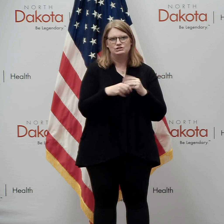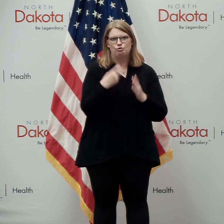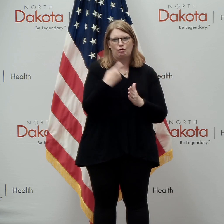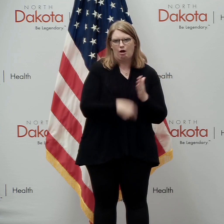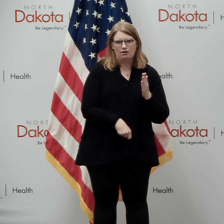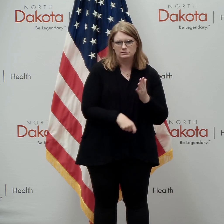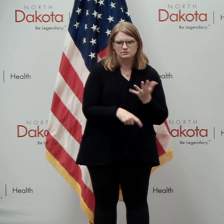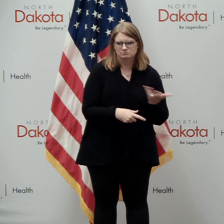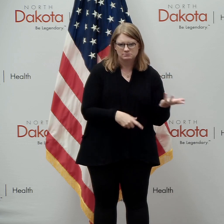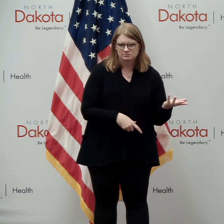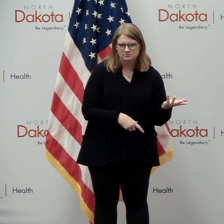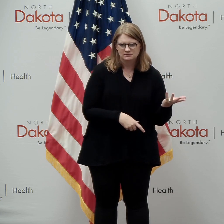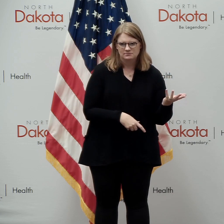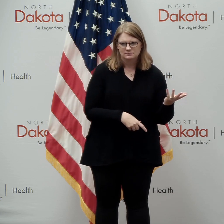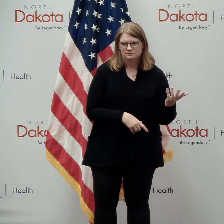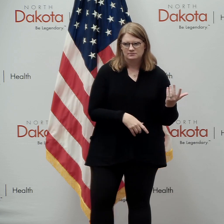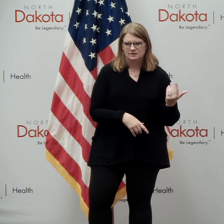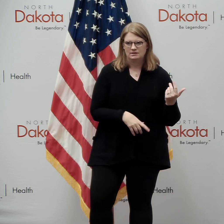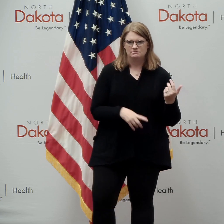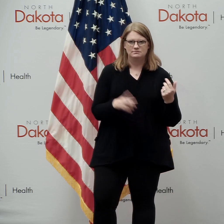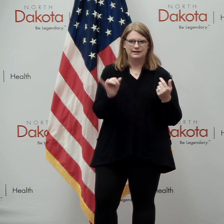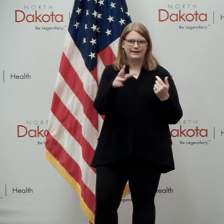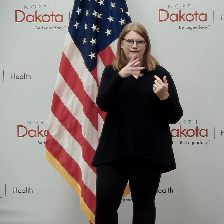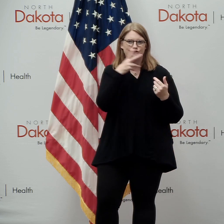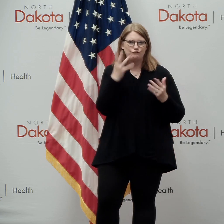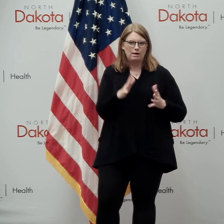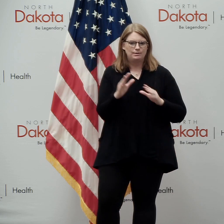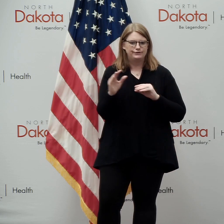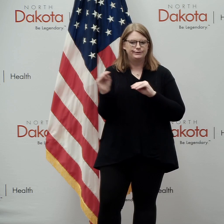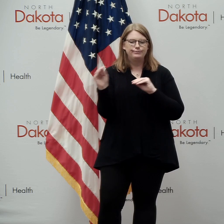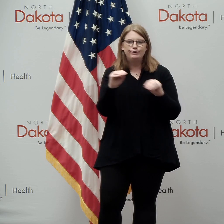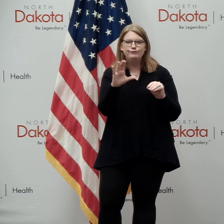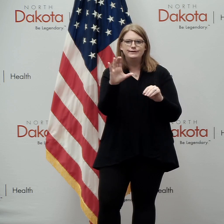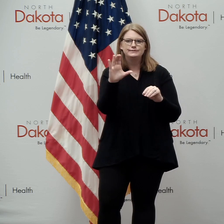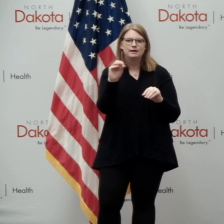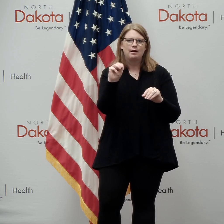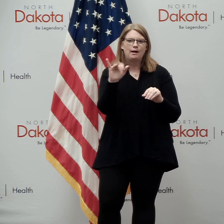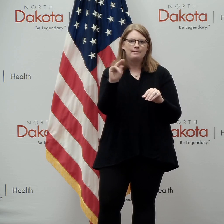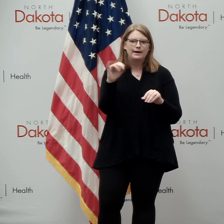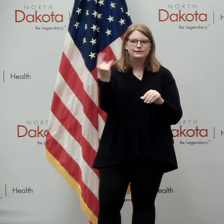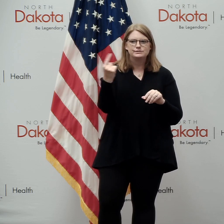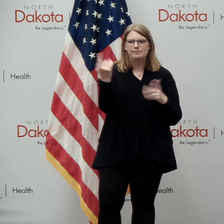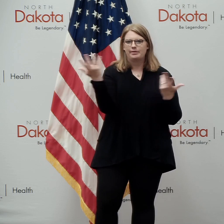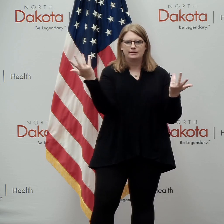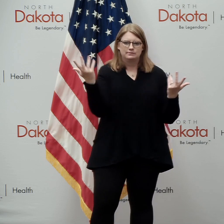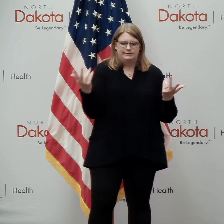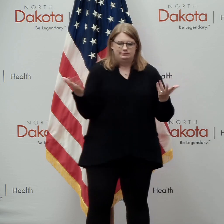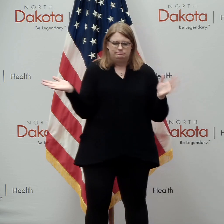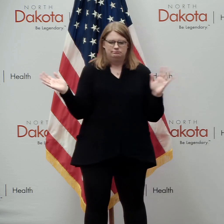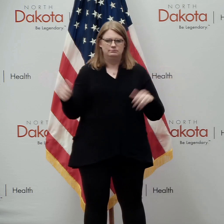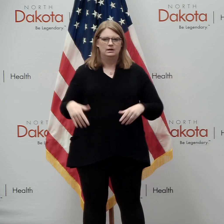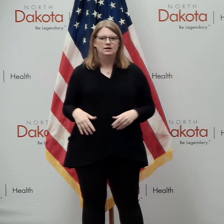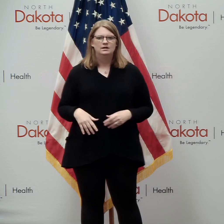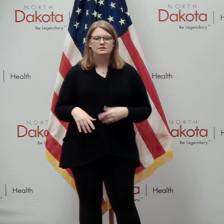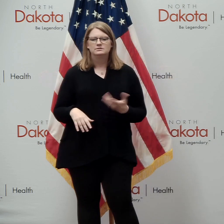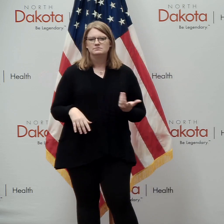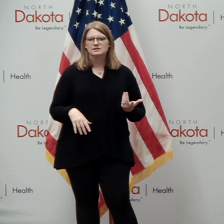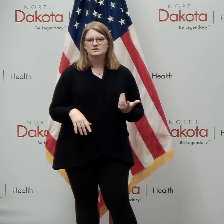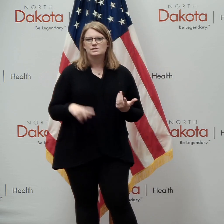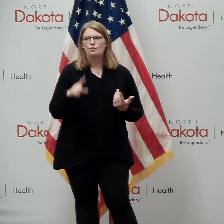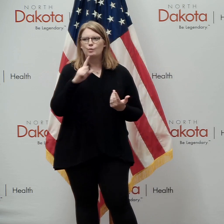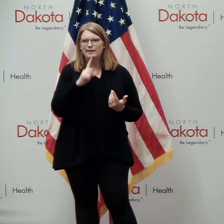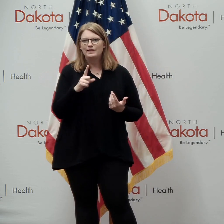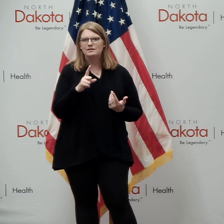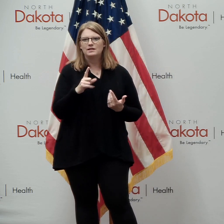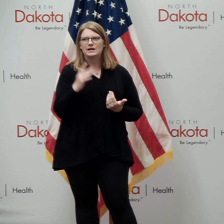them any more than it costs a farmer to move his combine in a shed if he thinks a hailstorm's coming. So I think again, this is just pragmatic